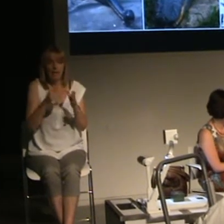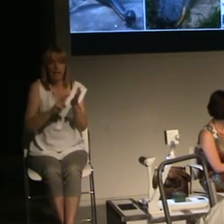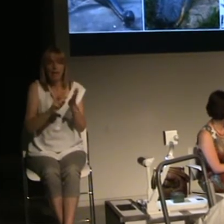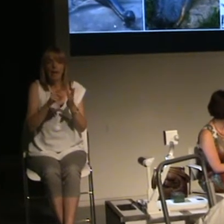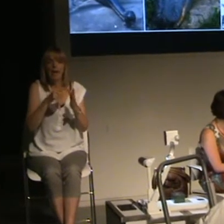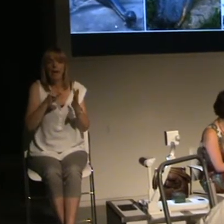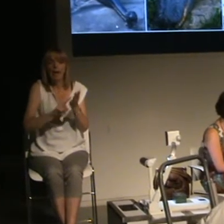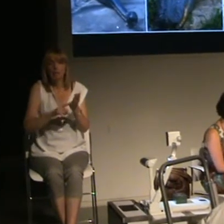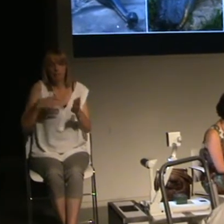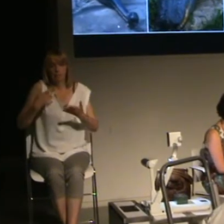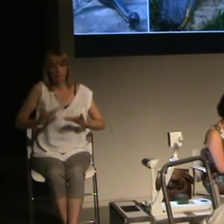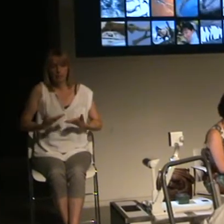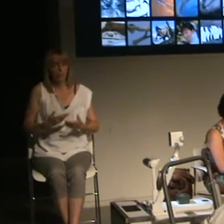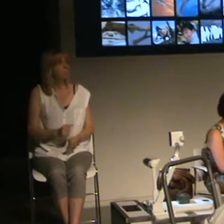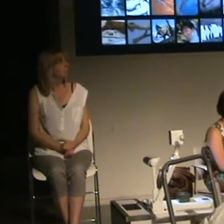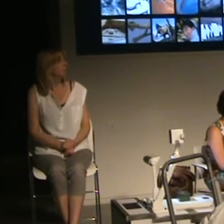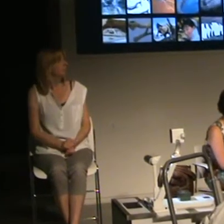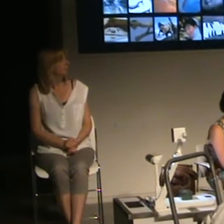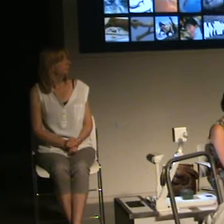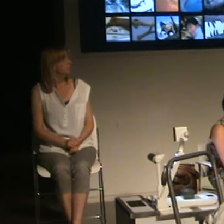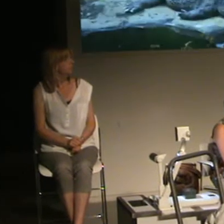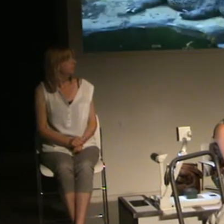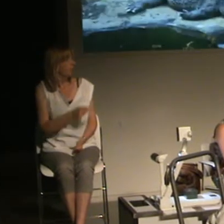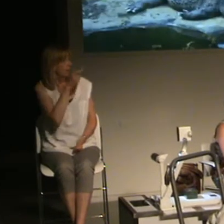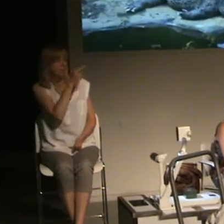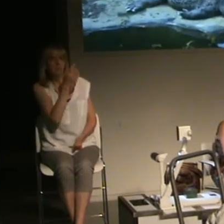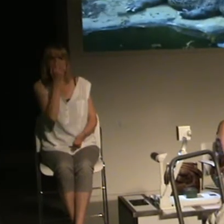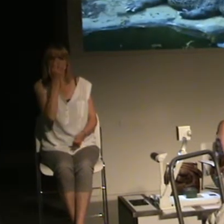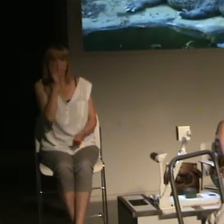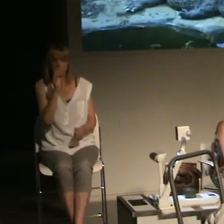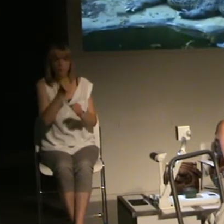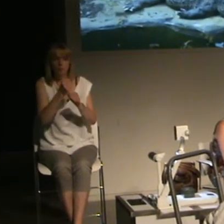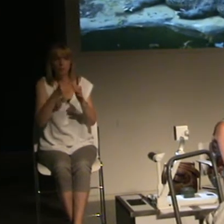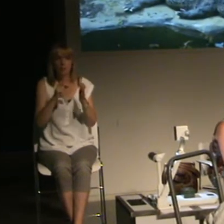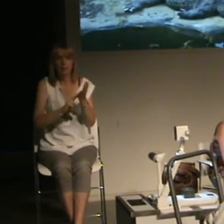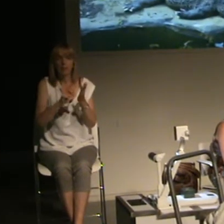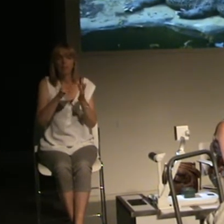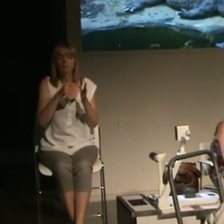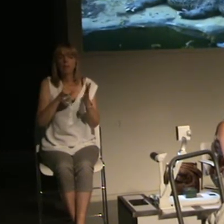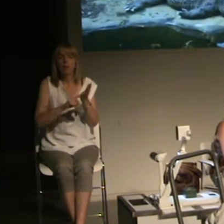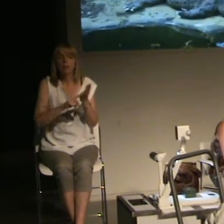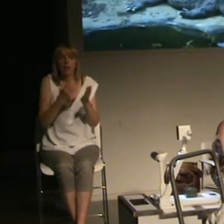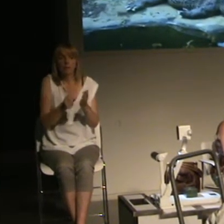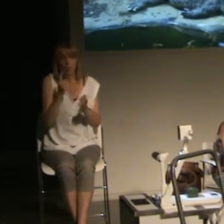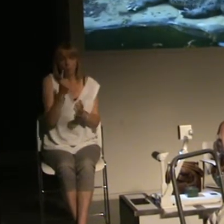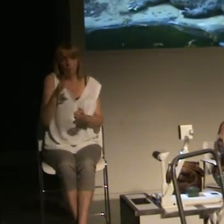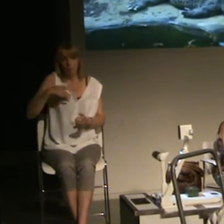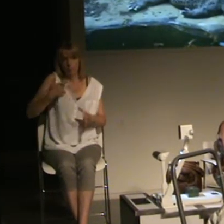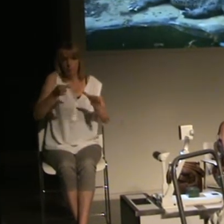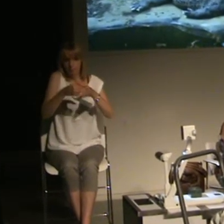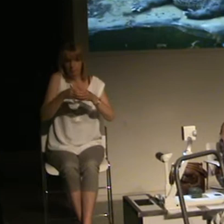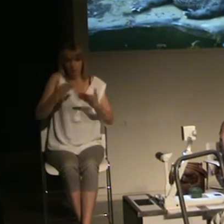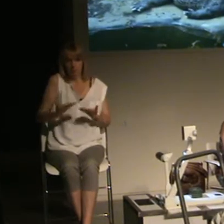got another picture of, are only down to one living species as well today.